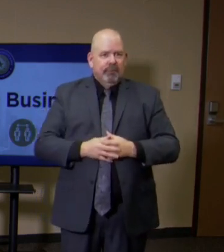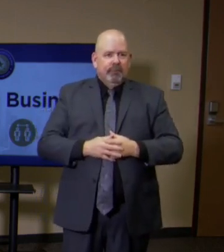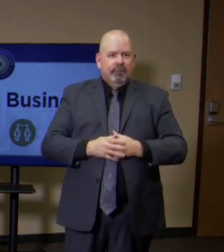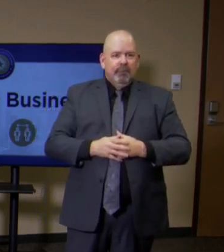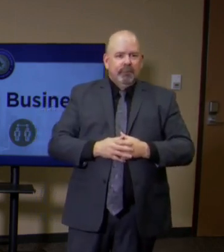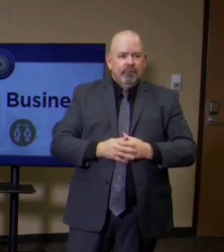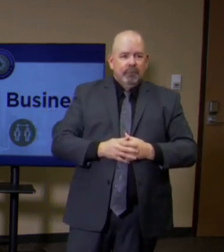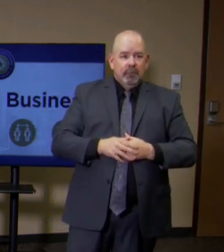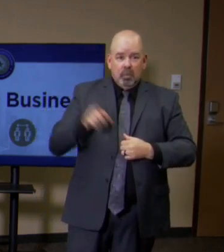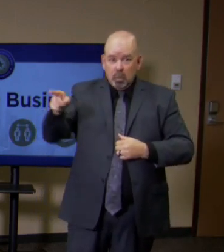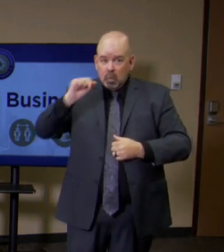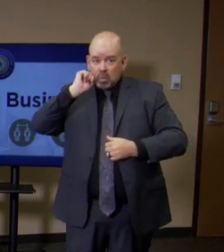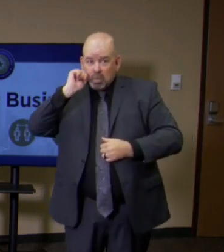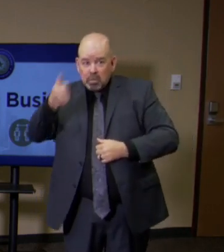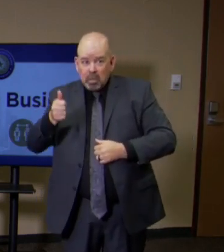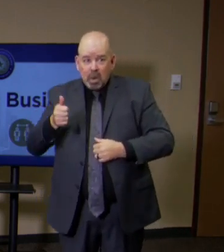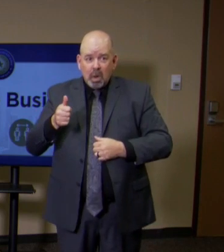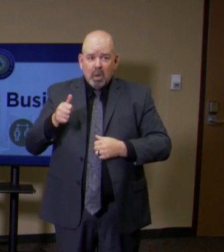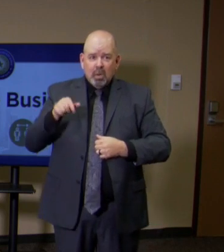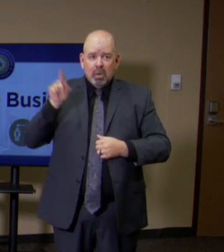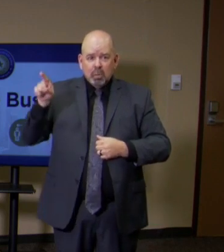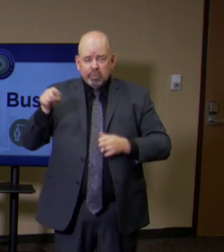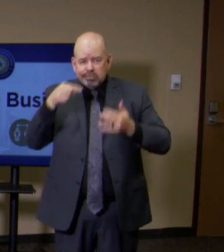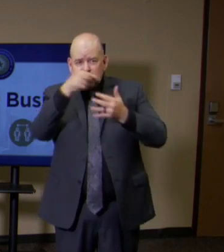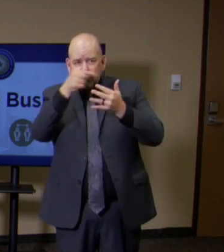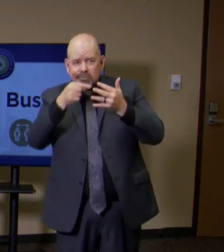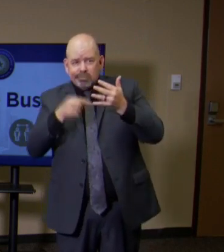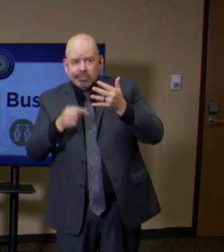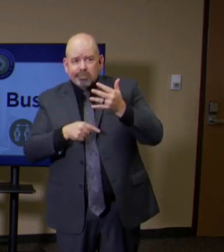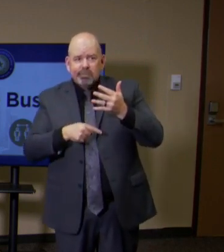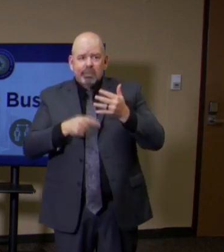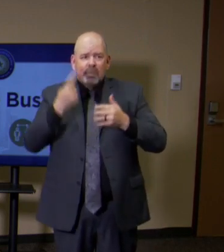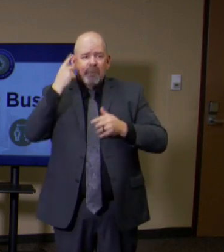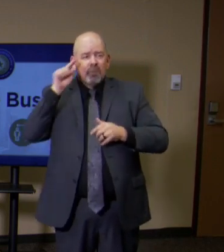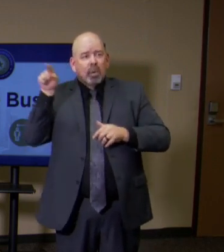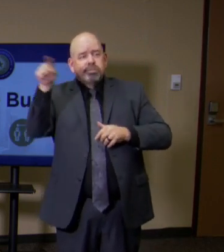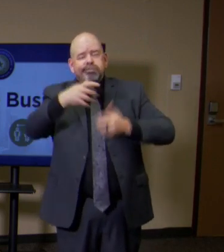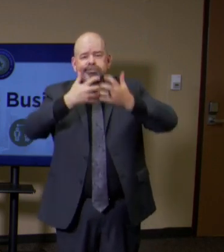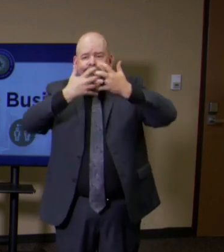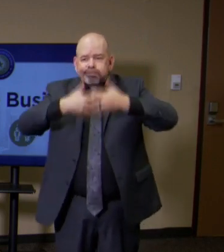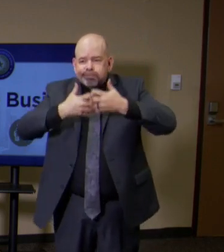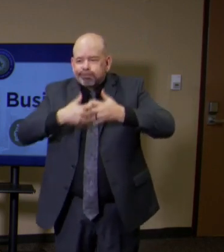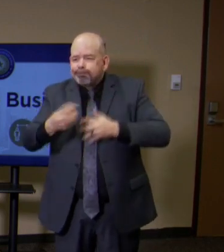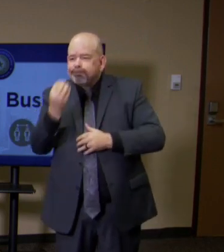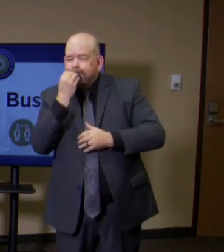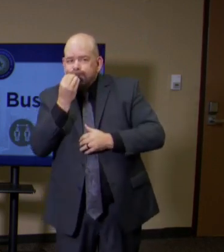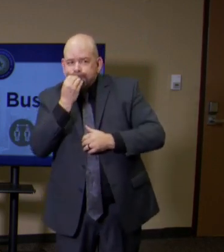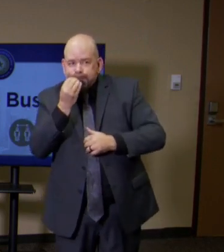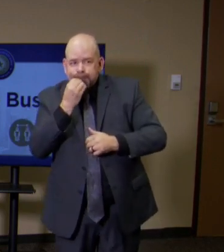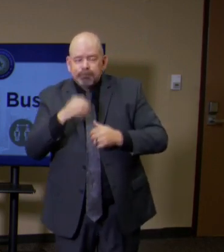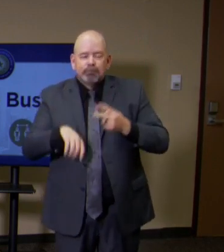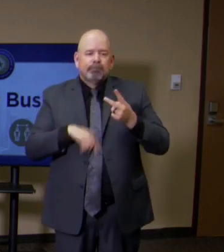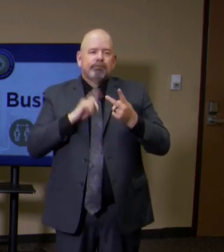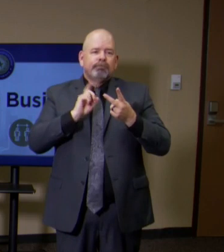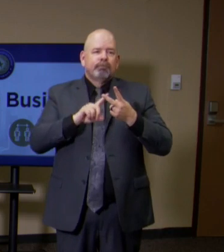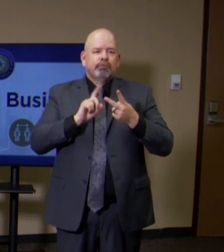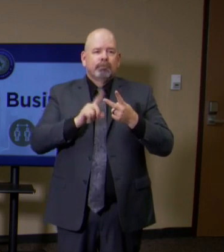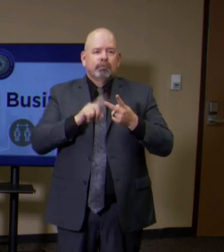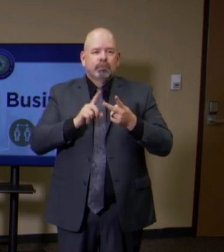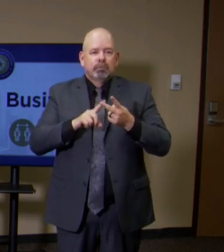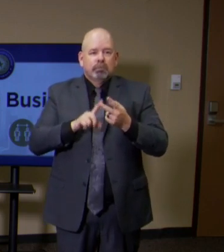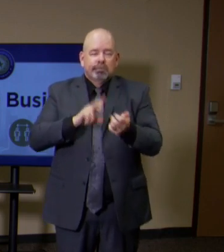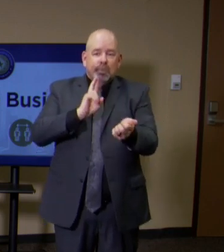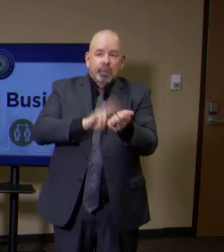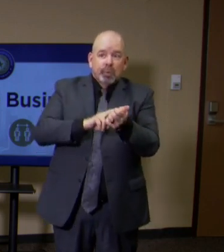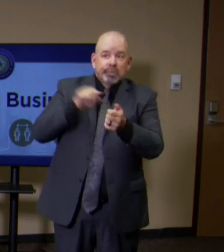plants and one on the nursing home and long-term care reporting and notification. Are there any plans to extend those? Yes. Both